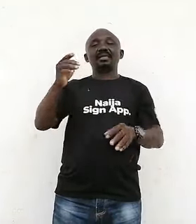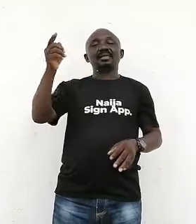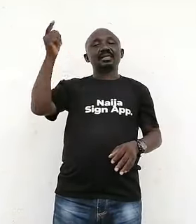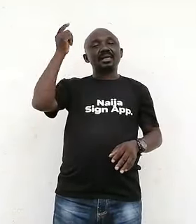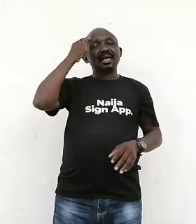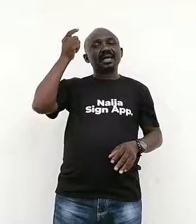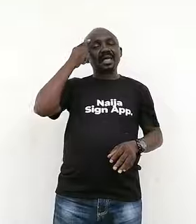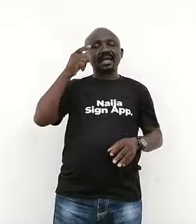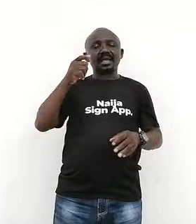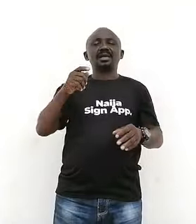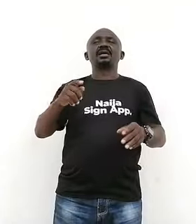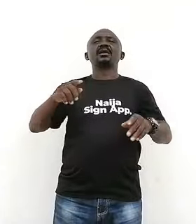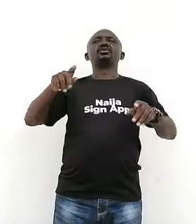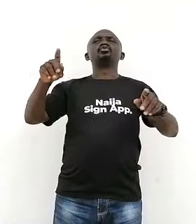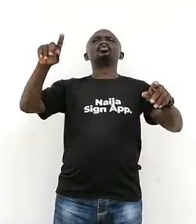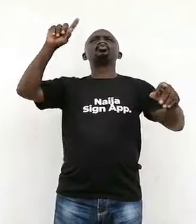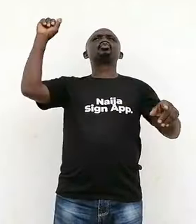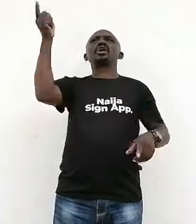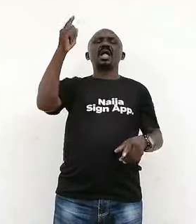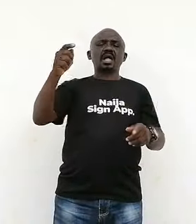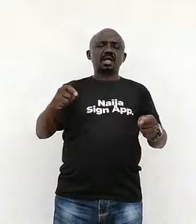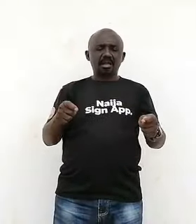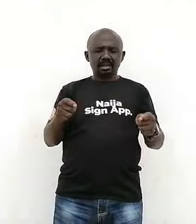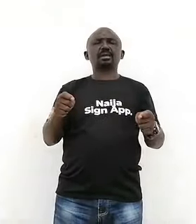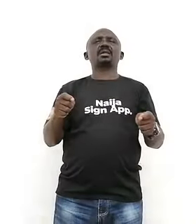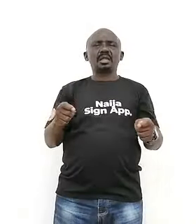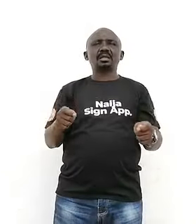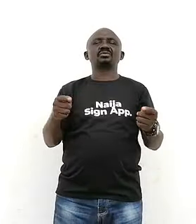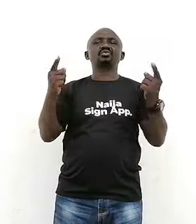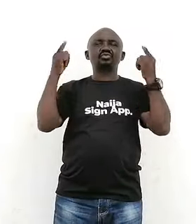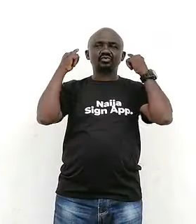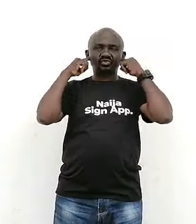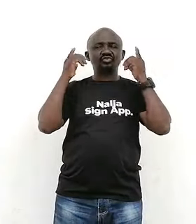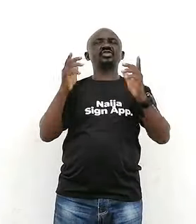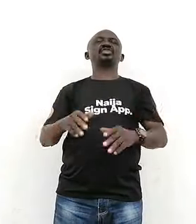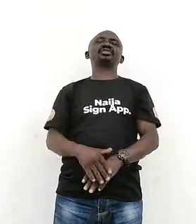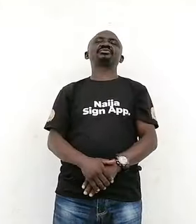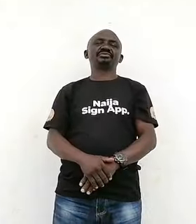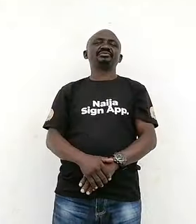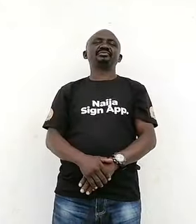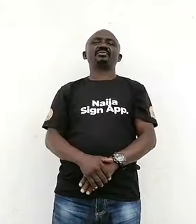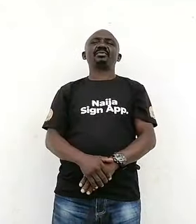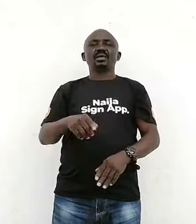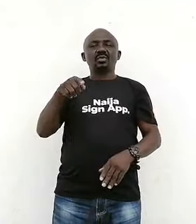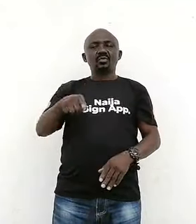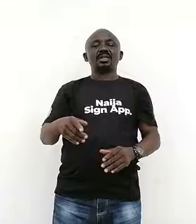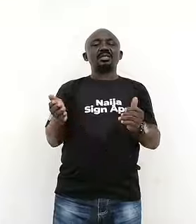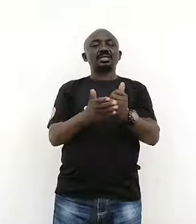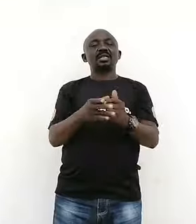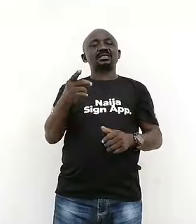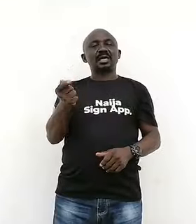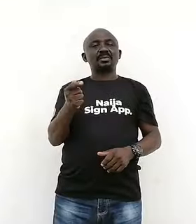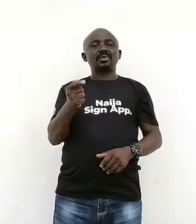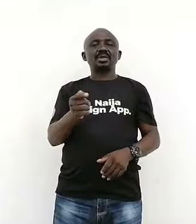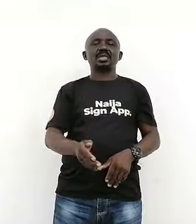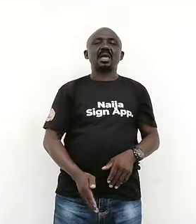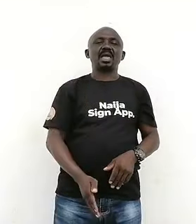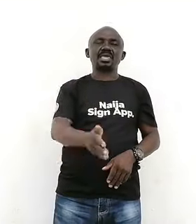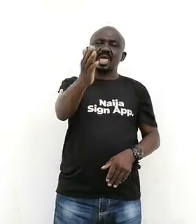is a little bit different from what we've been used to, that we've been bringing to you. You will recall that since the beginning of this year,